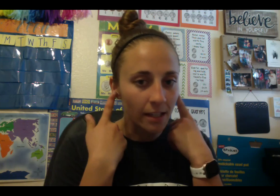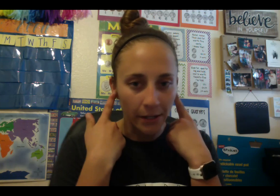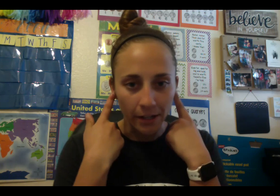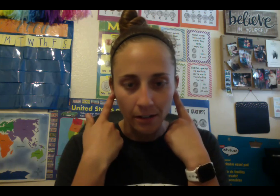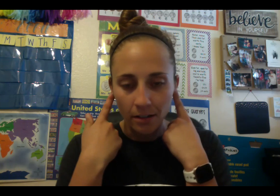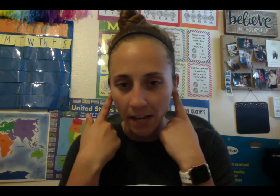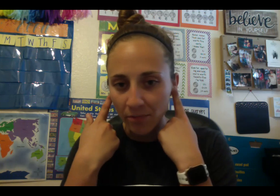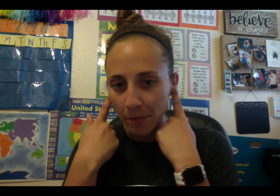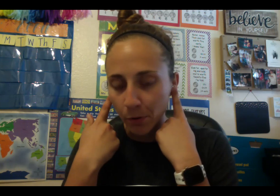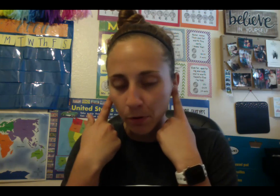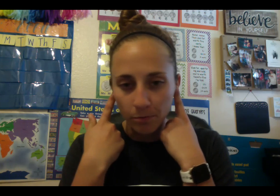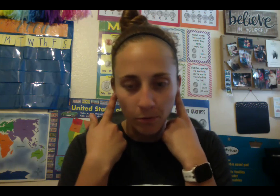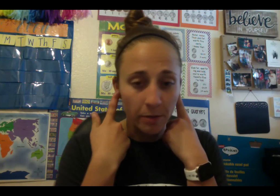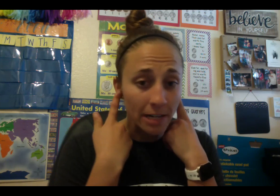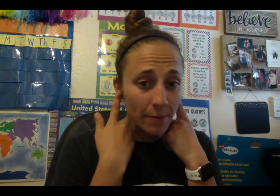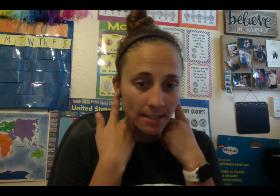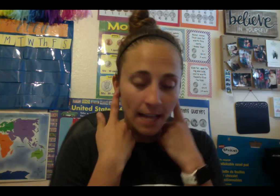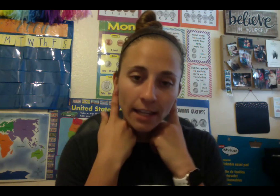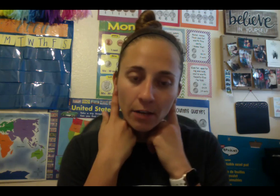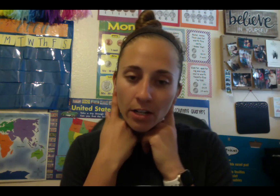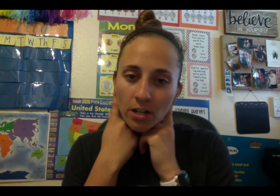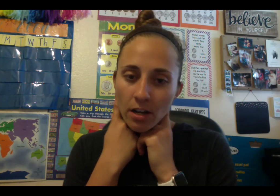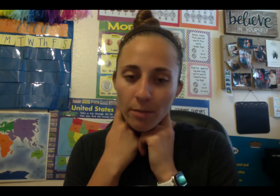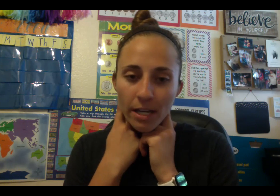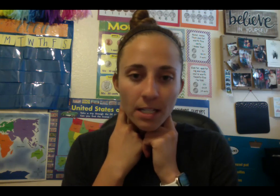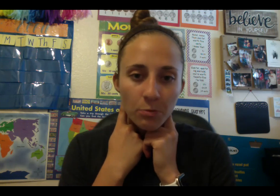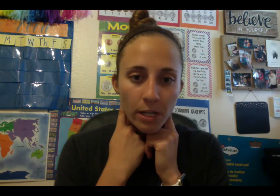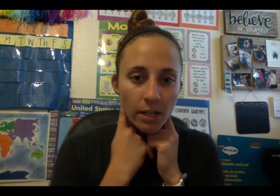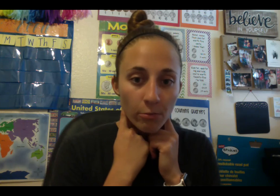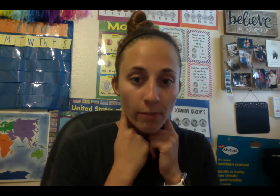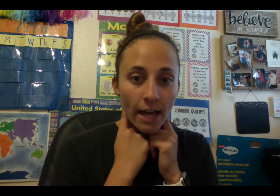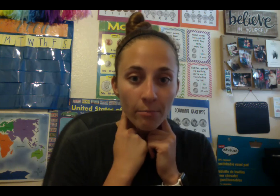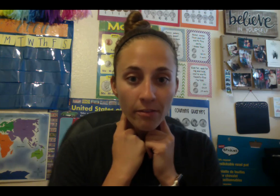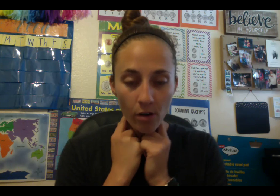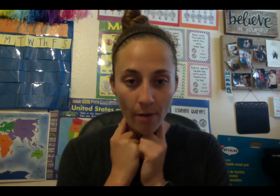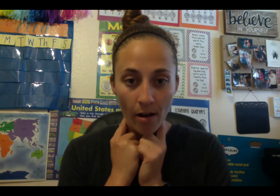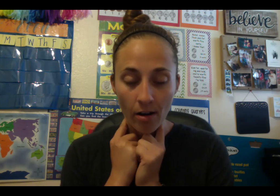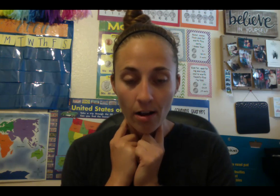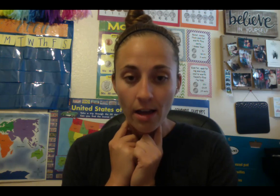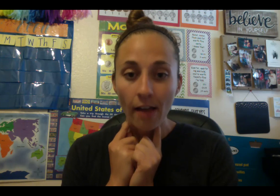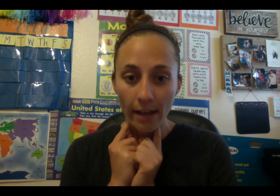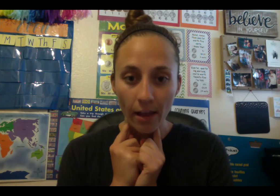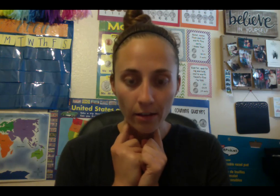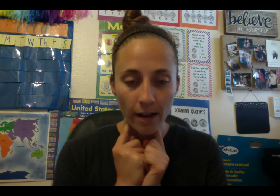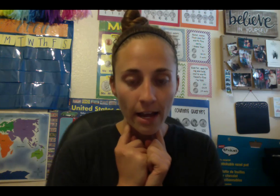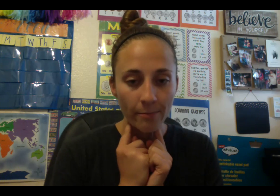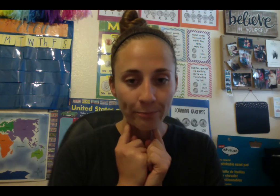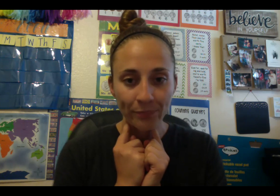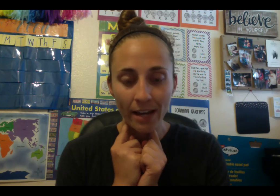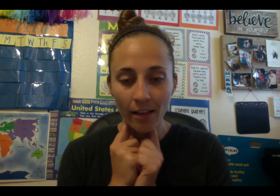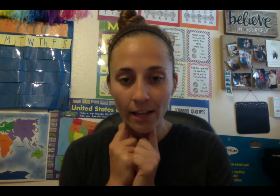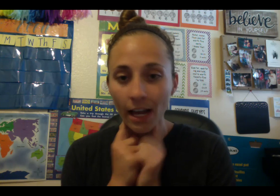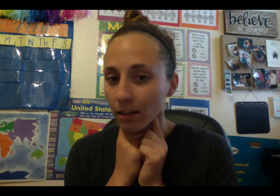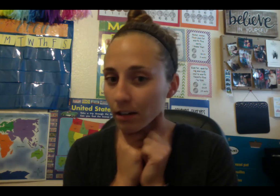Can't hear, deaf people. We're going to be reading about sign language because we read before about Helen Keller, right?